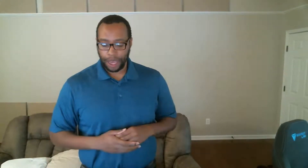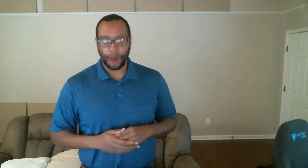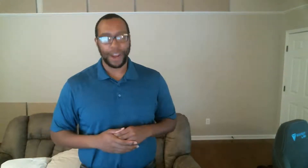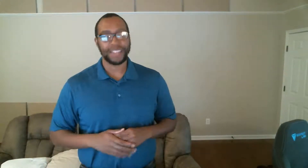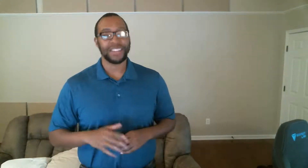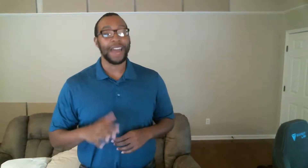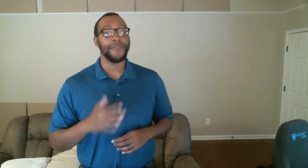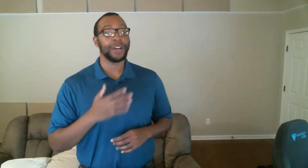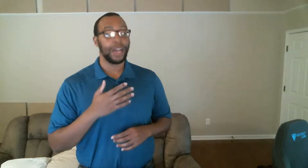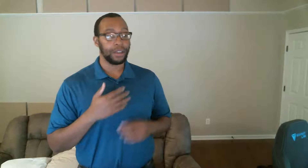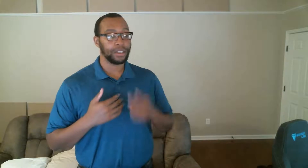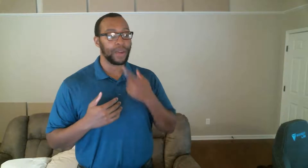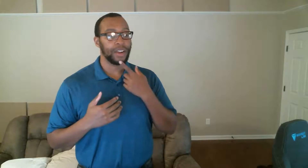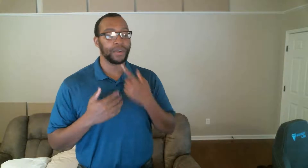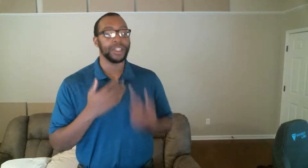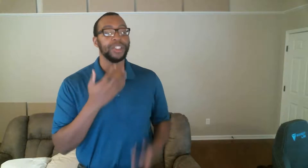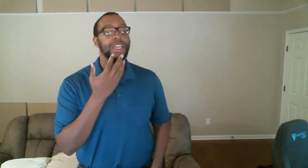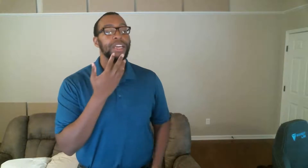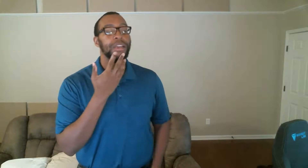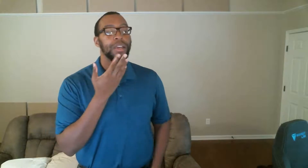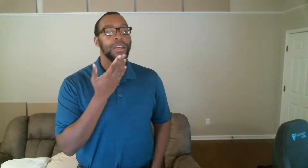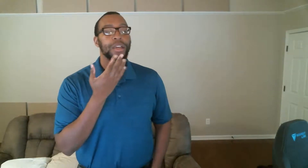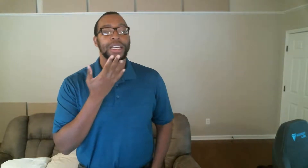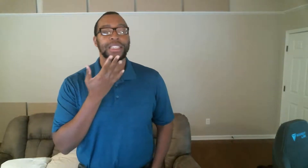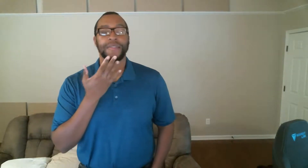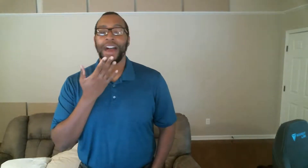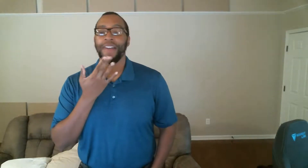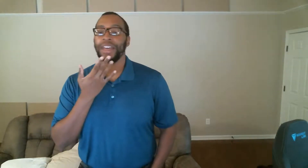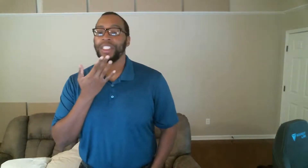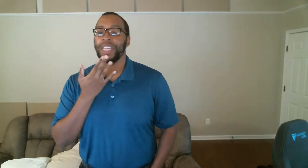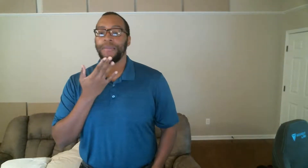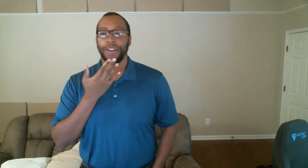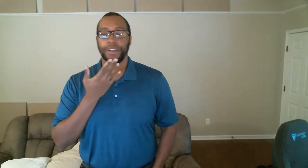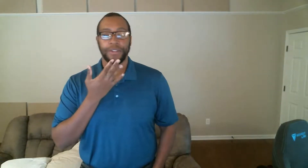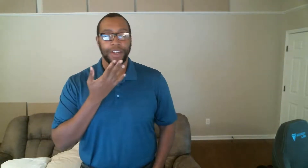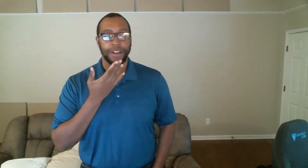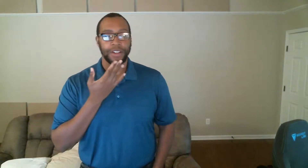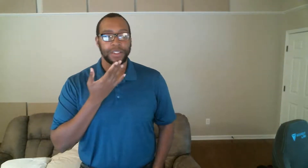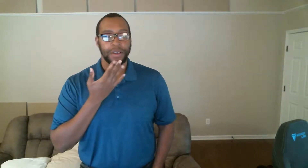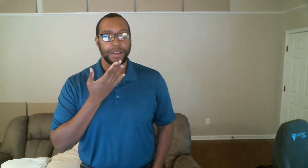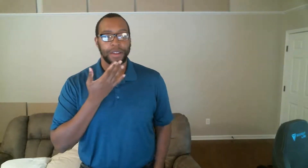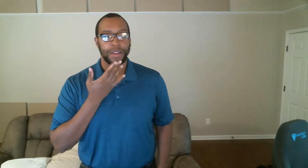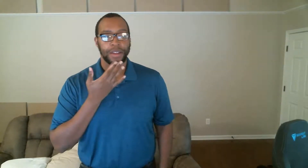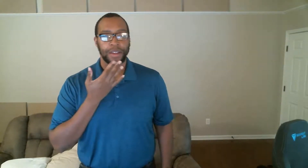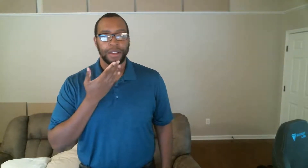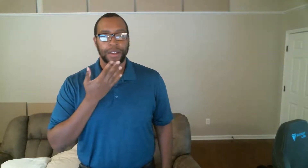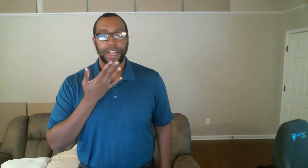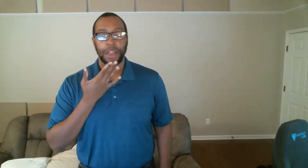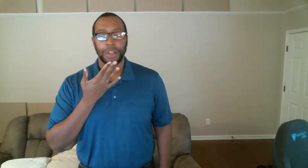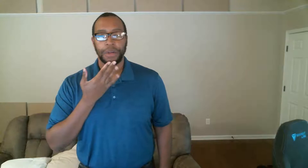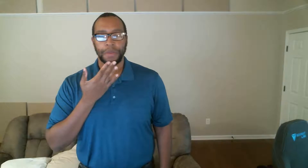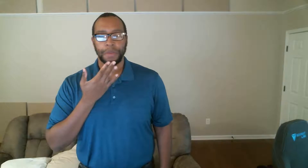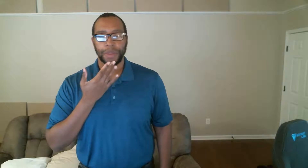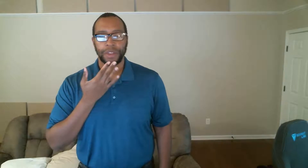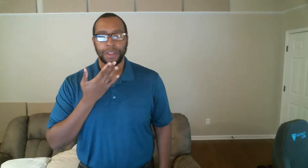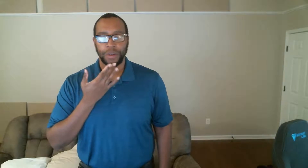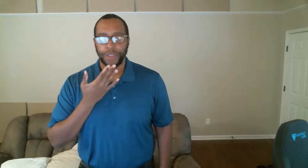right, sign for colors right here on the chin. It's a 5-hand shape, flutter the fingers. Color. So for the